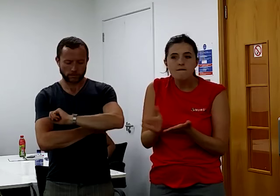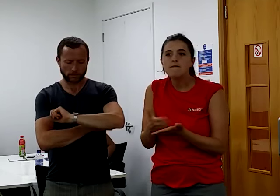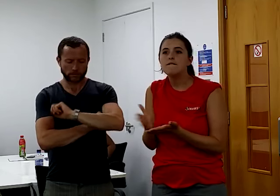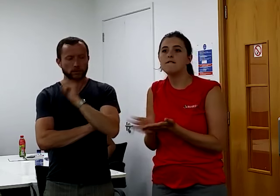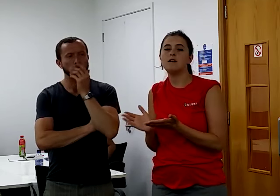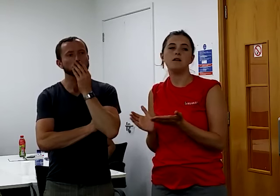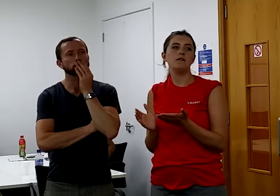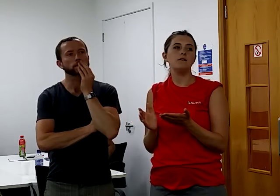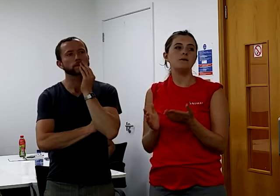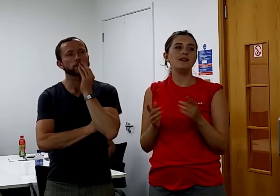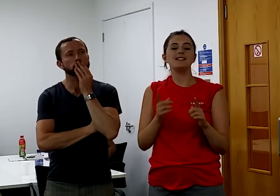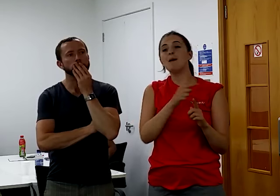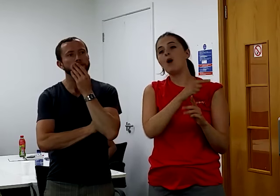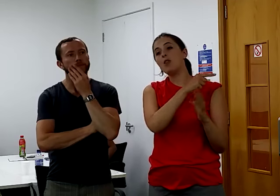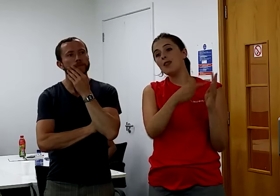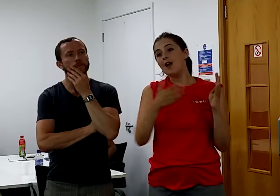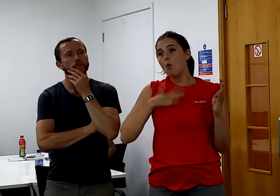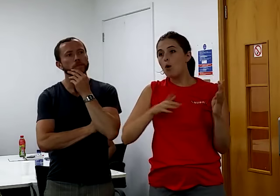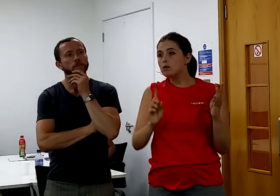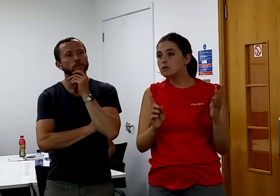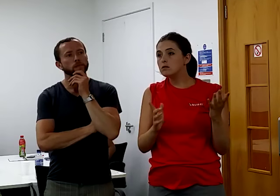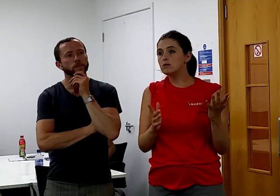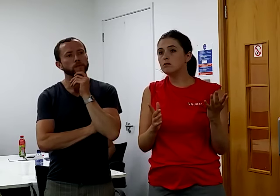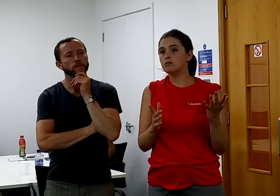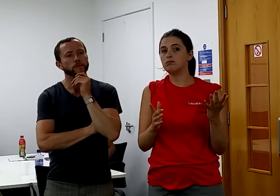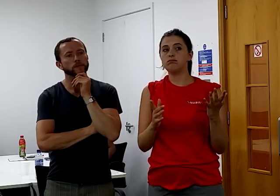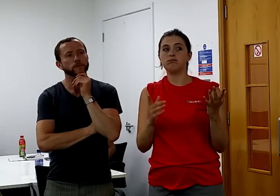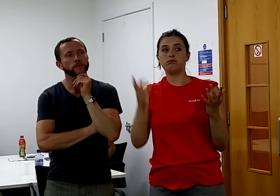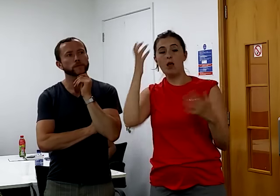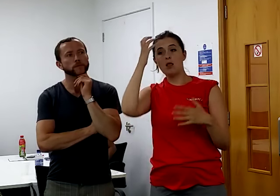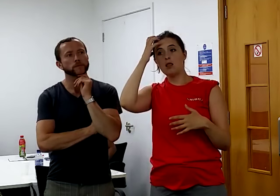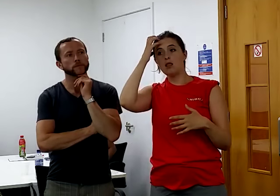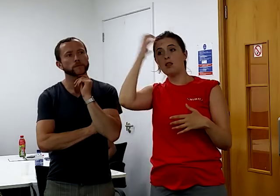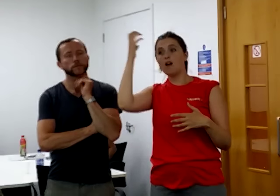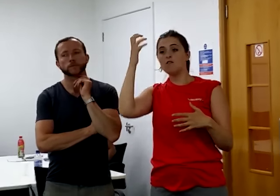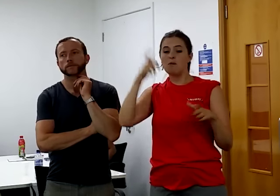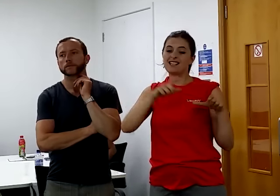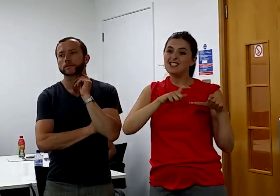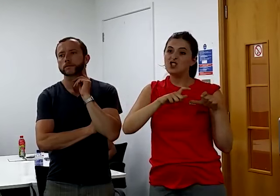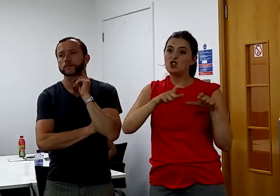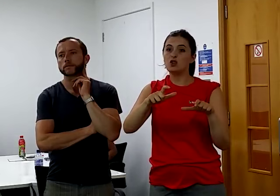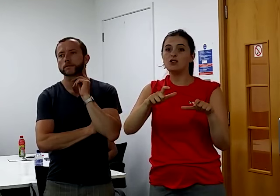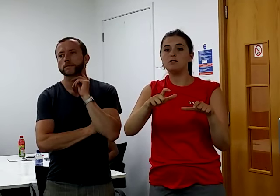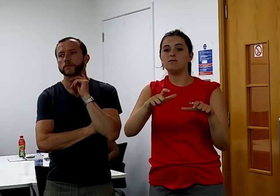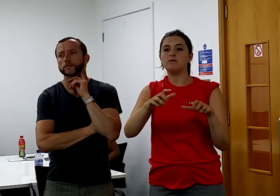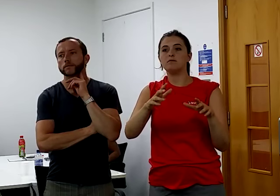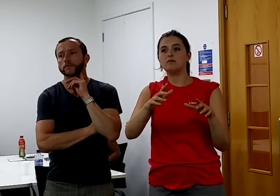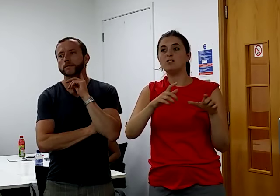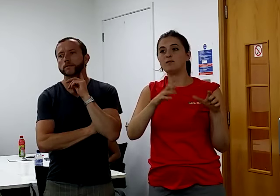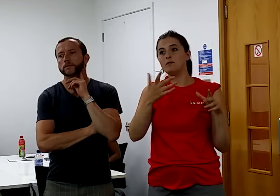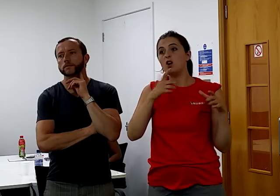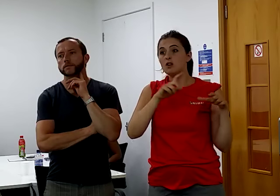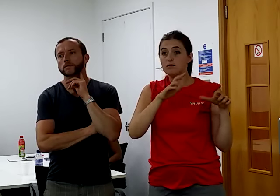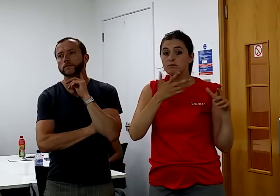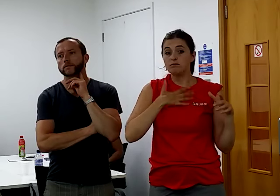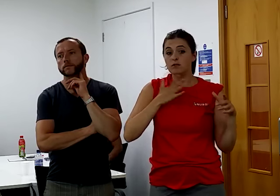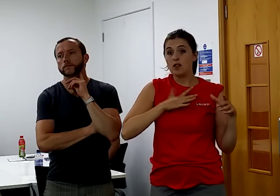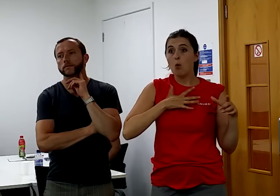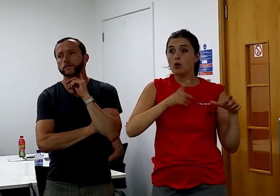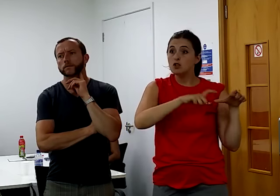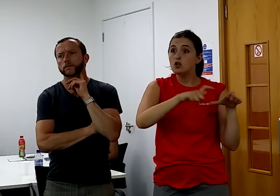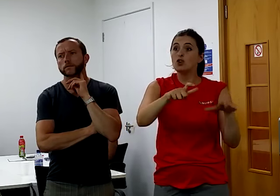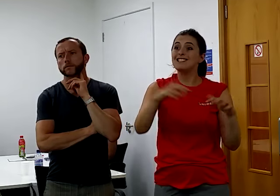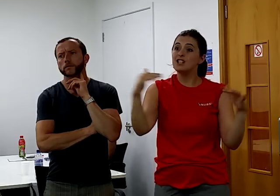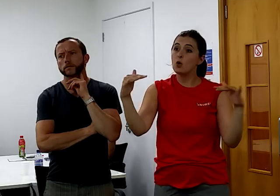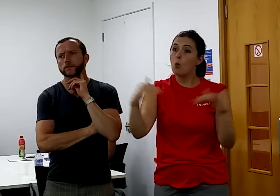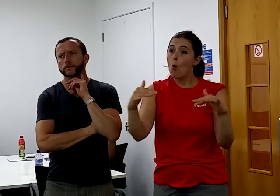to make sure that we don't end a situation where our government is continuing to support barbaric wars, and the leaders of which are let